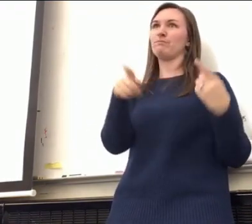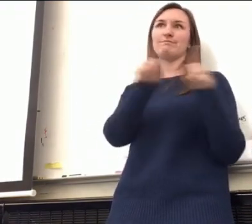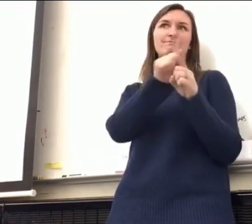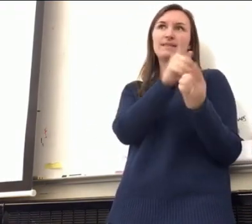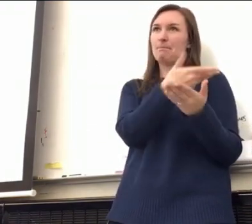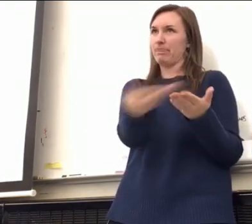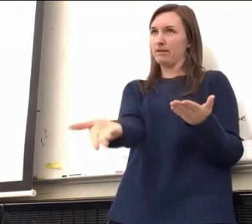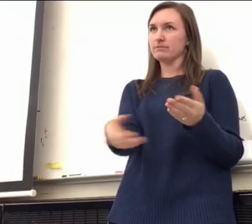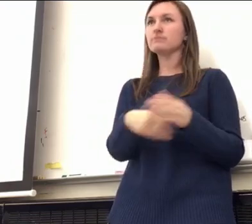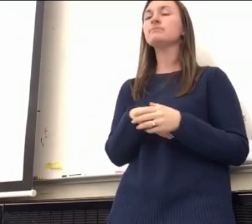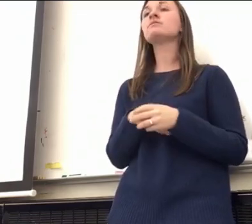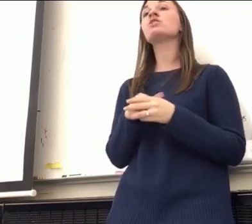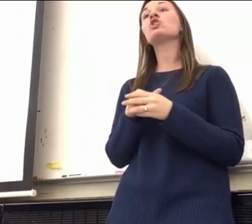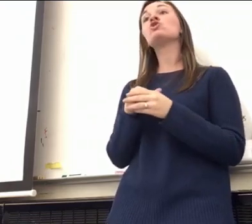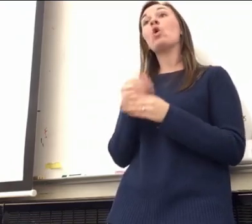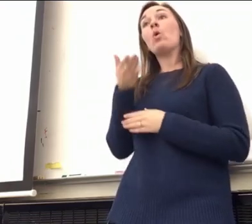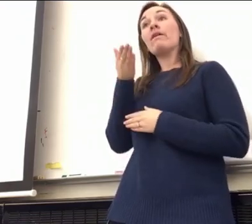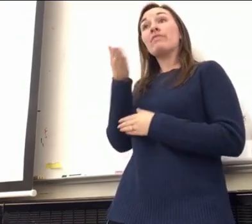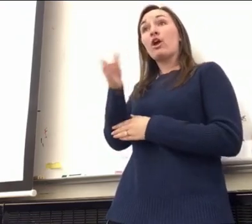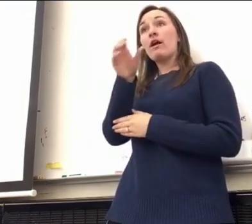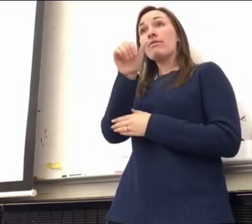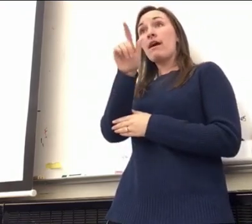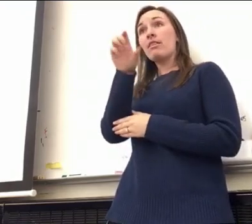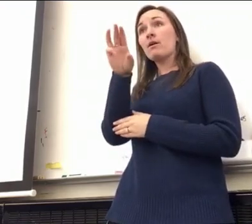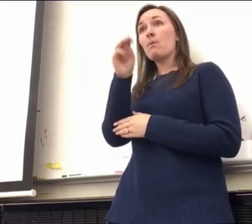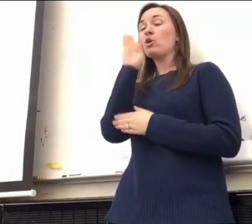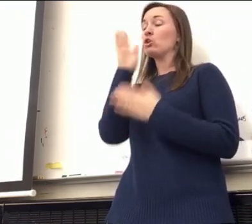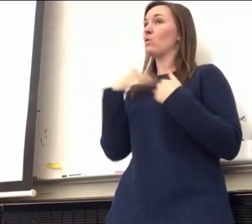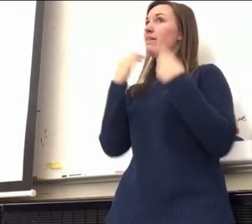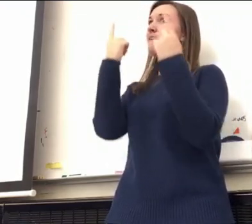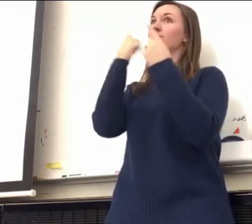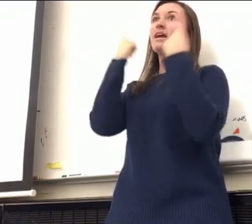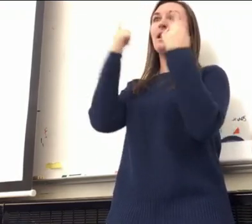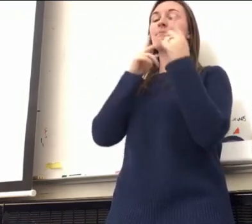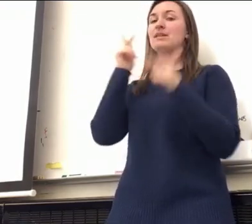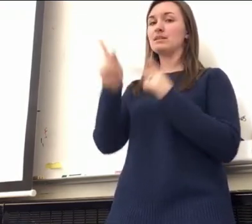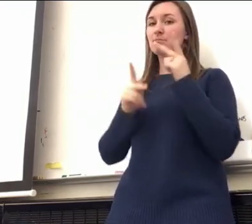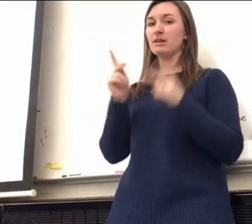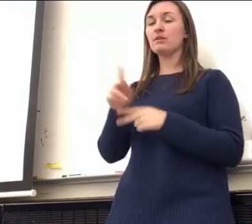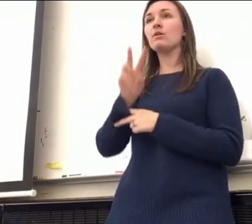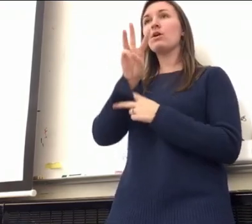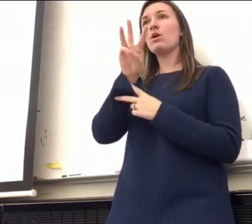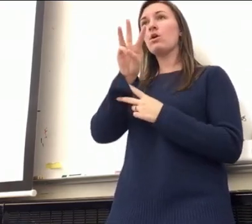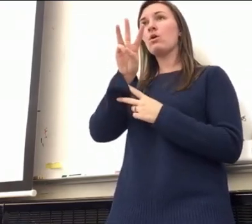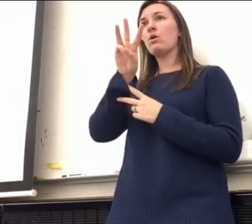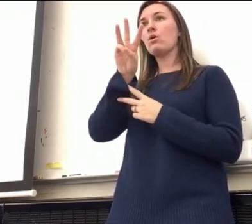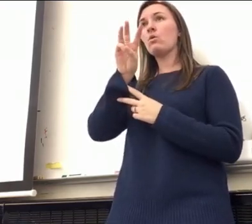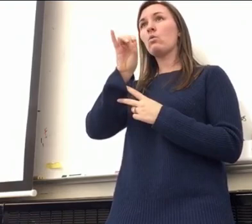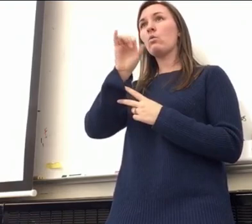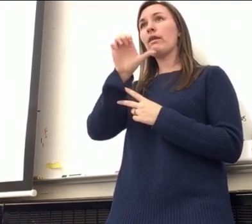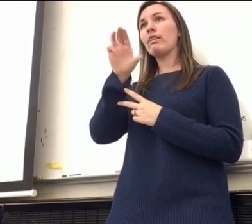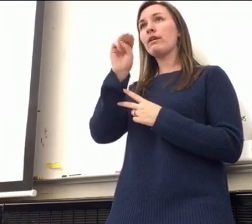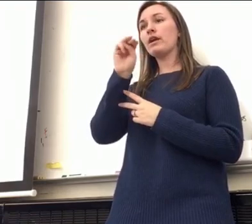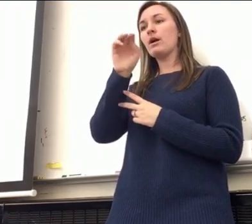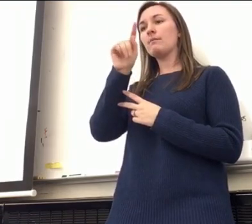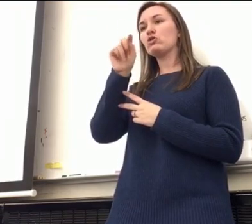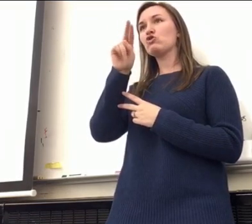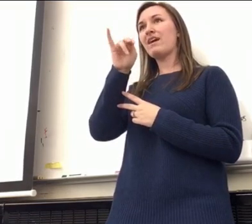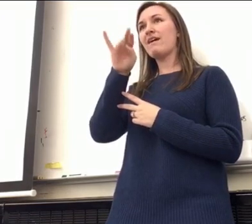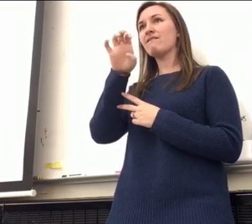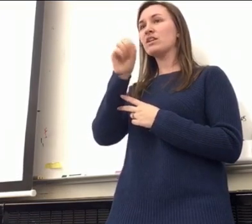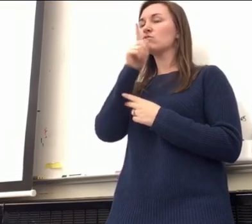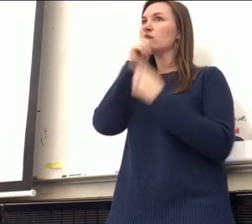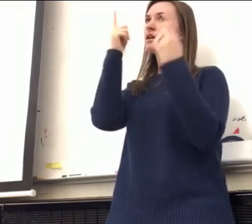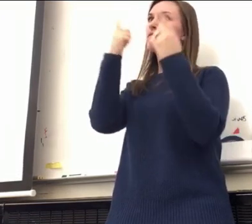and at the Alamo, we're going to have some very famous people. William Travis, if you go down into Texas, is probably one of the most famous figures in Texas